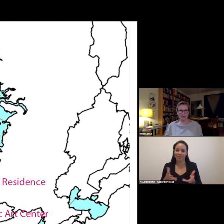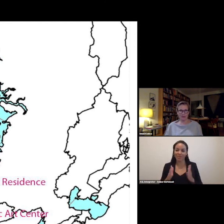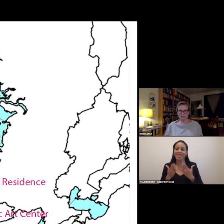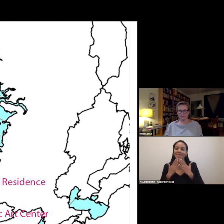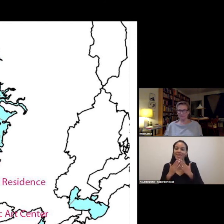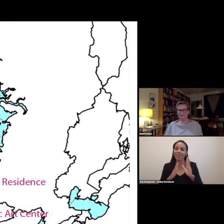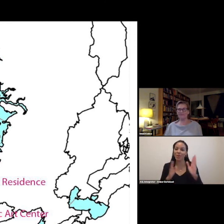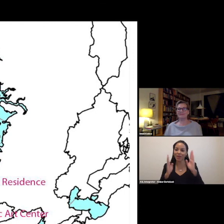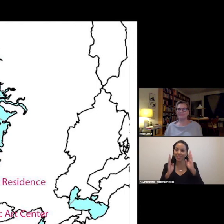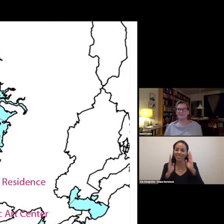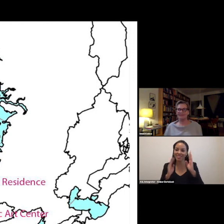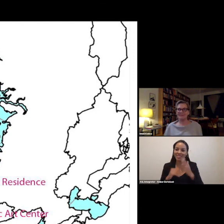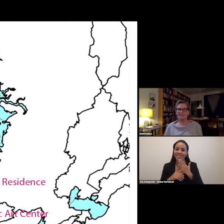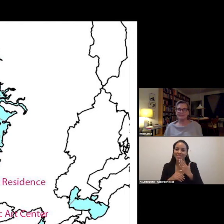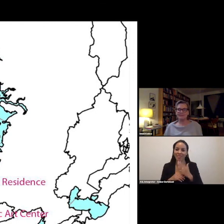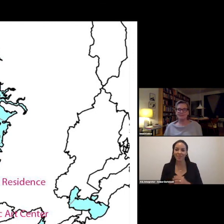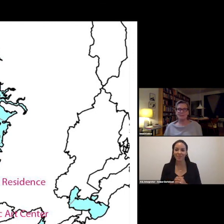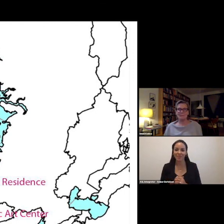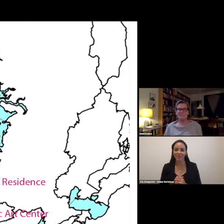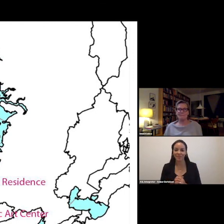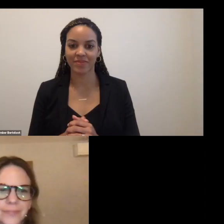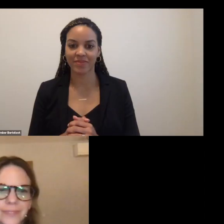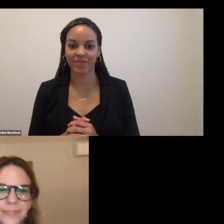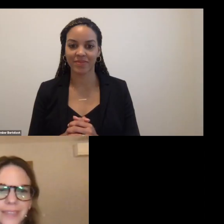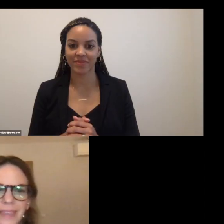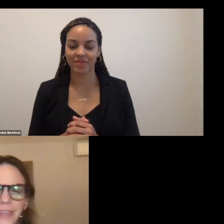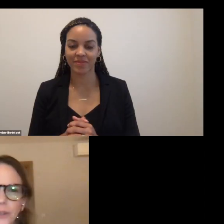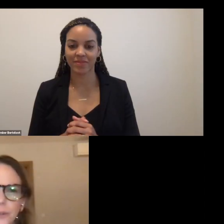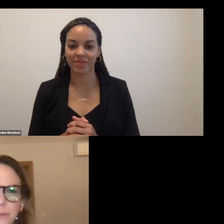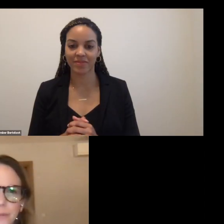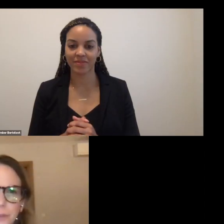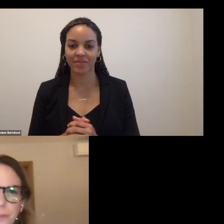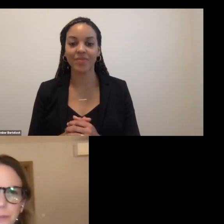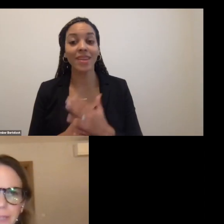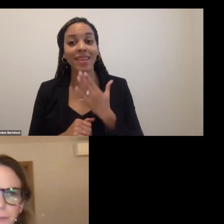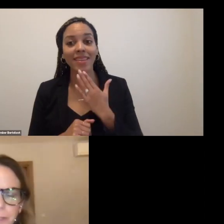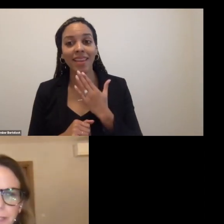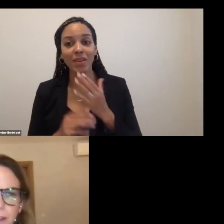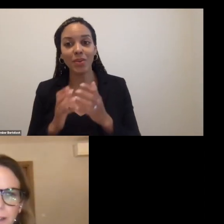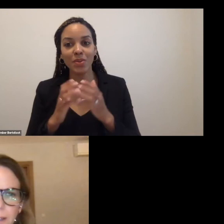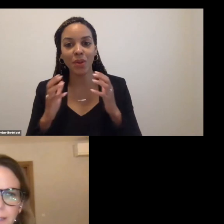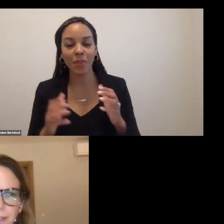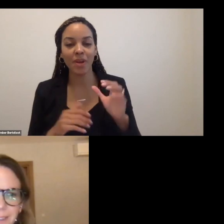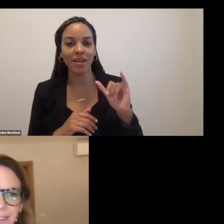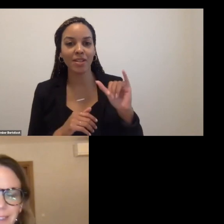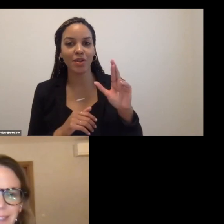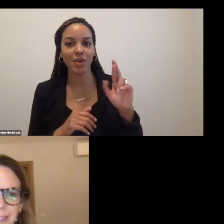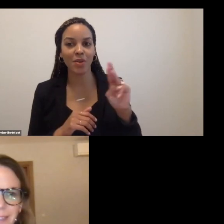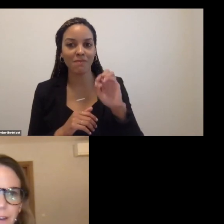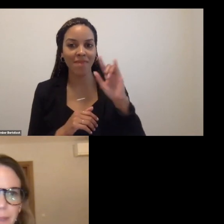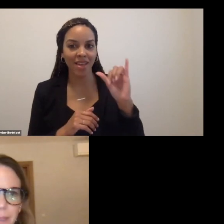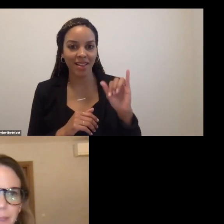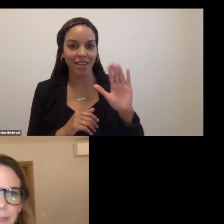This is all. Thank you. so much, Irmeli, for that talk.